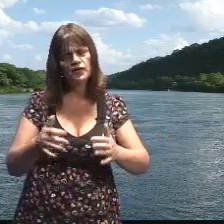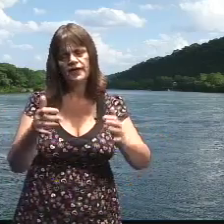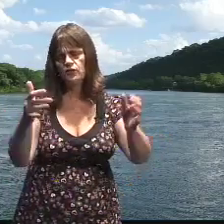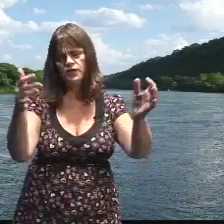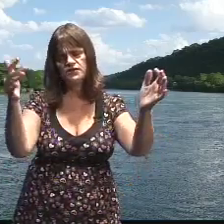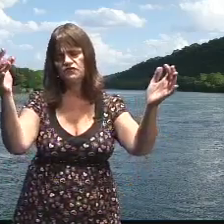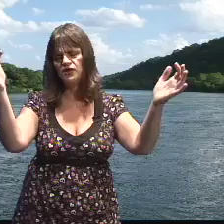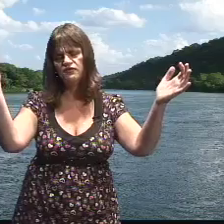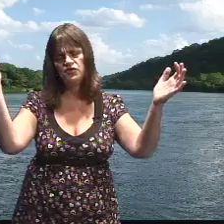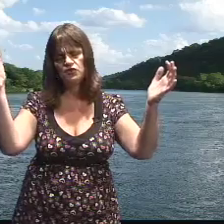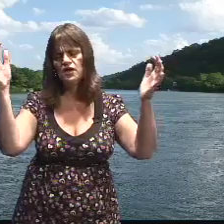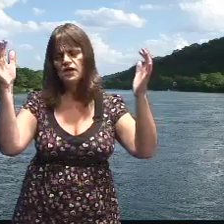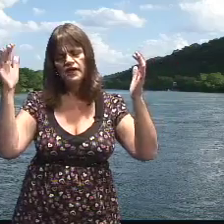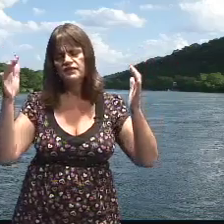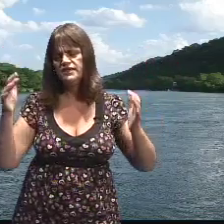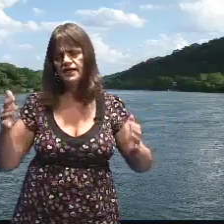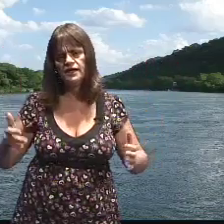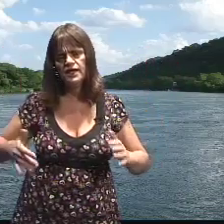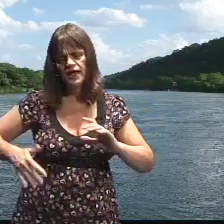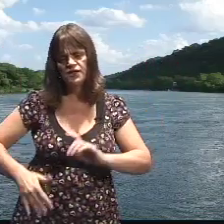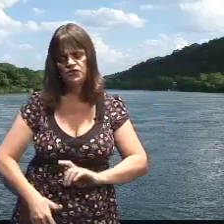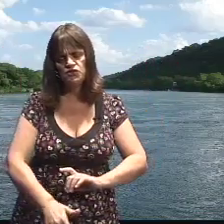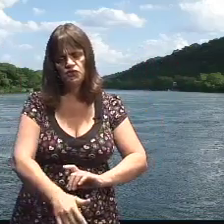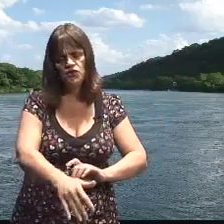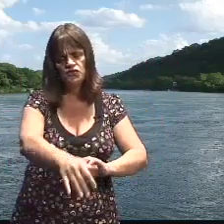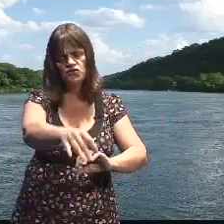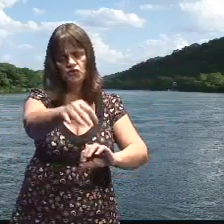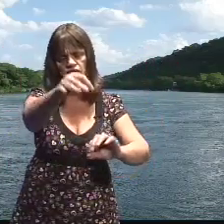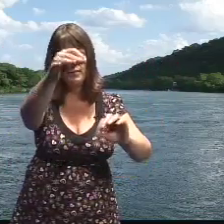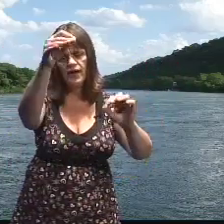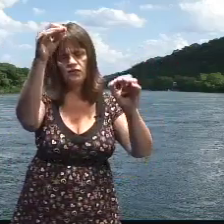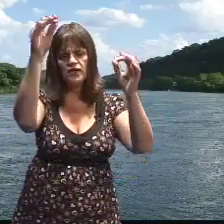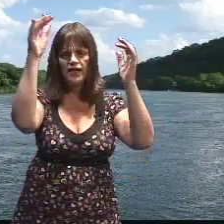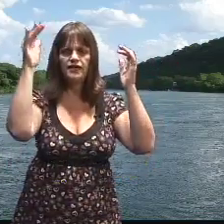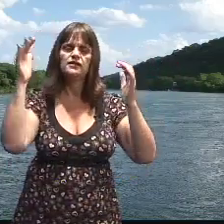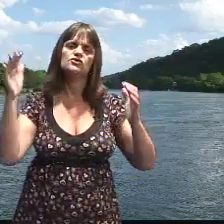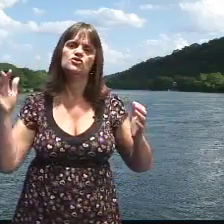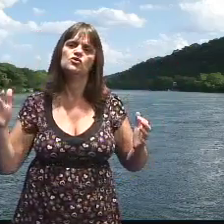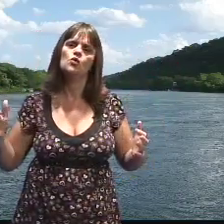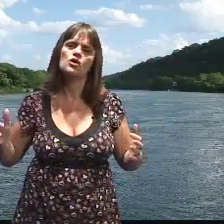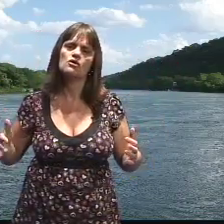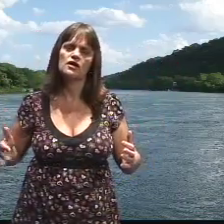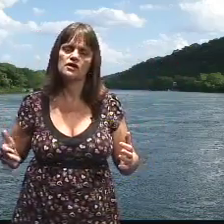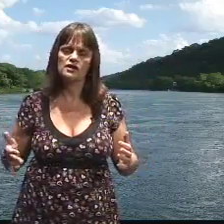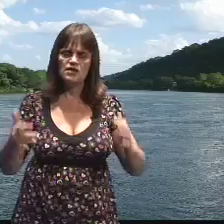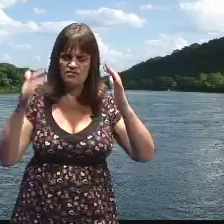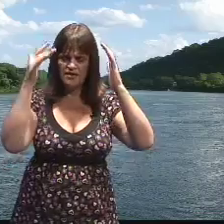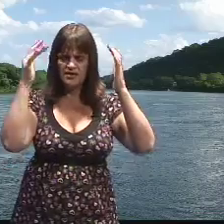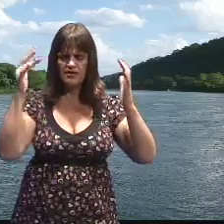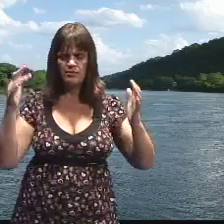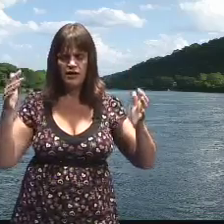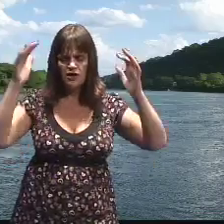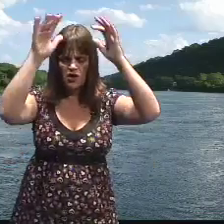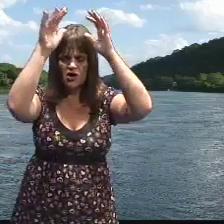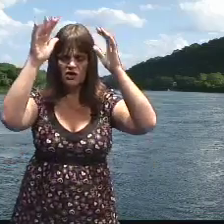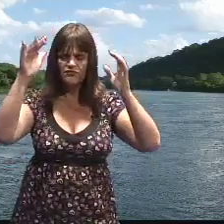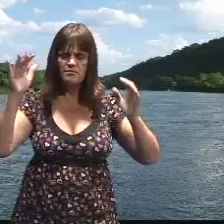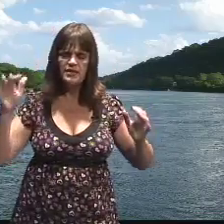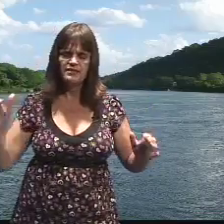dreading what is in front of you in the day as you scurry about heading to work, thinking about all of the many